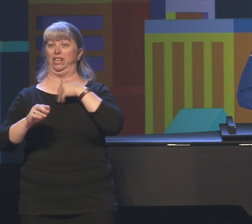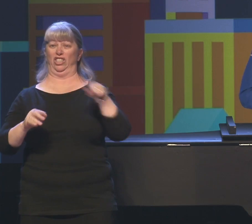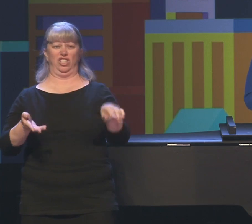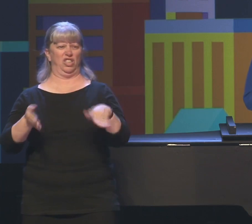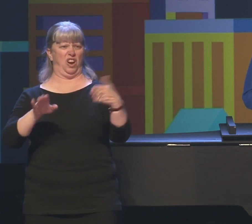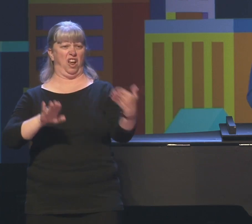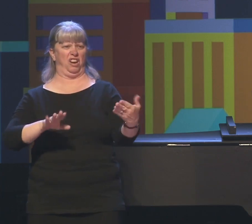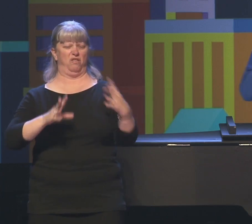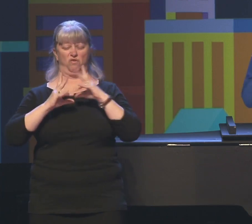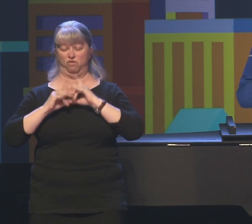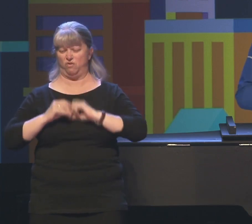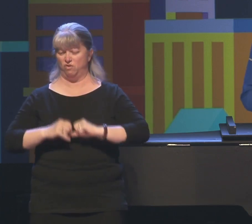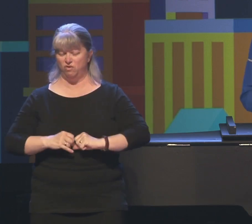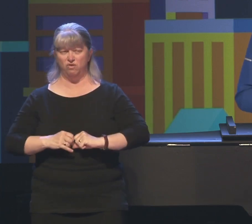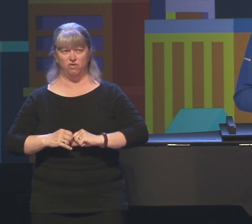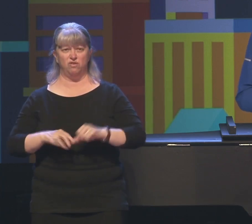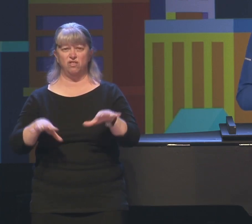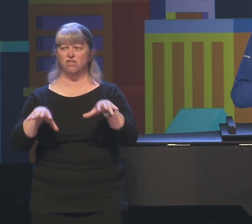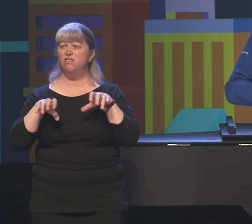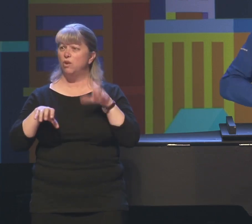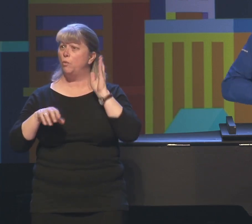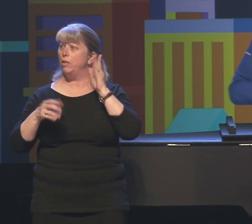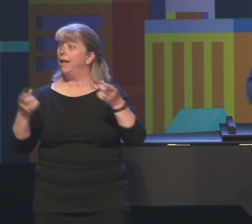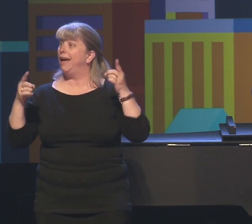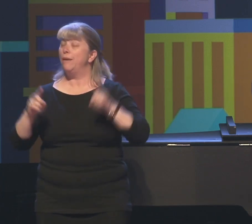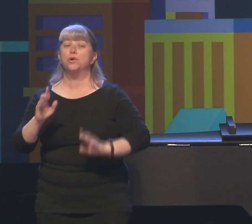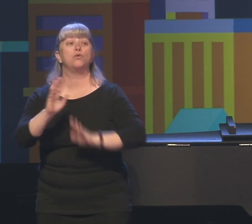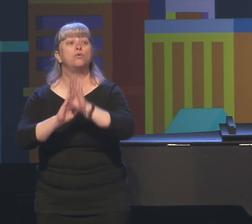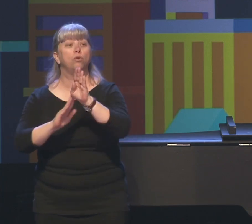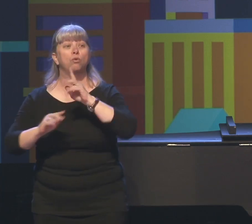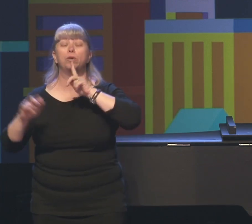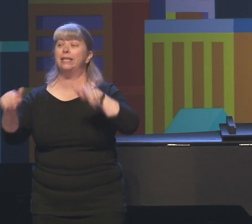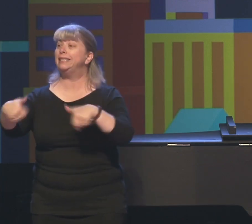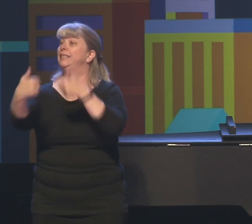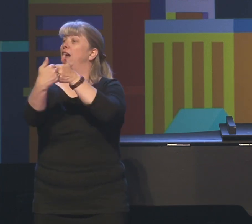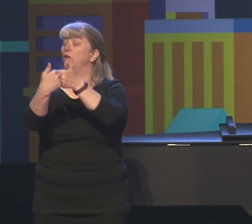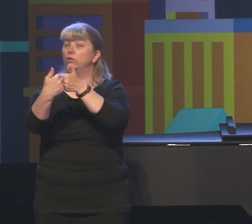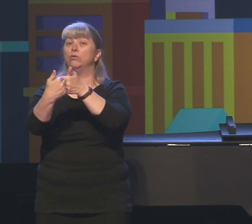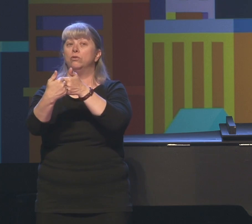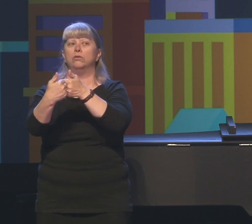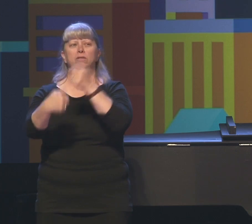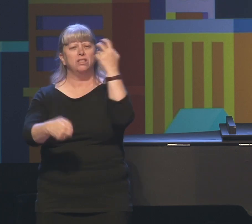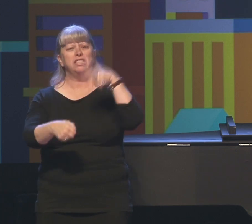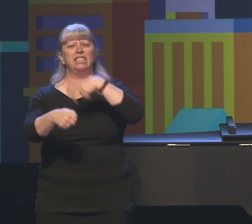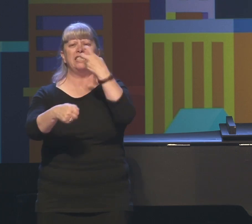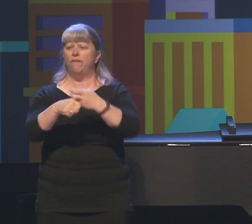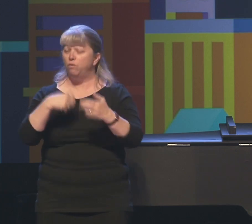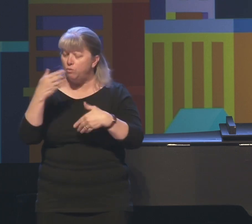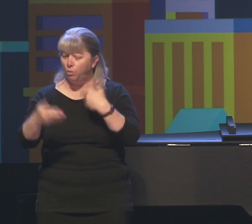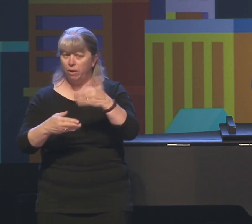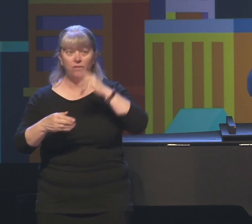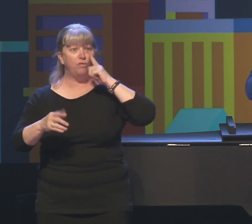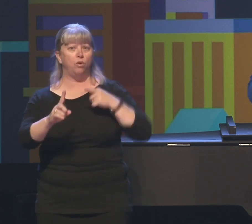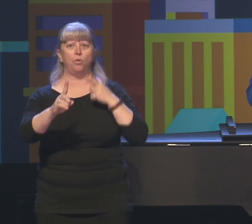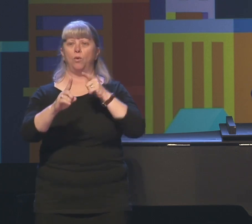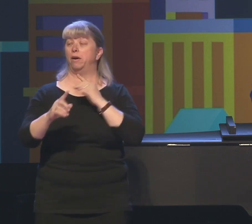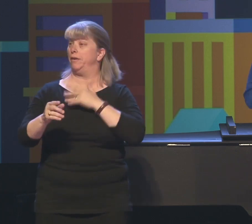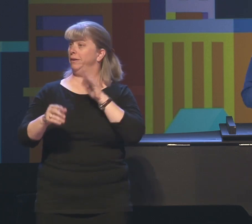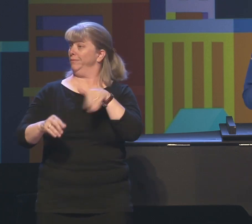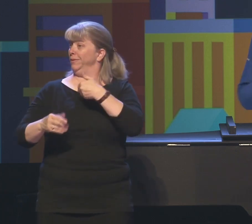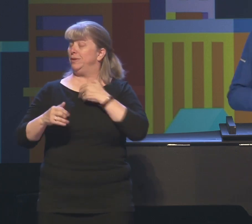dying spiritually. Atrophy sets in. And growth is a very, very challenging, difficult process when it comes to our